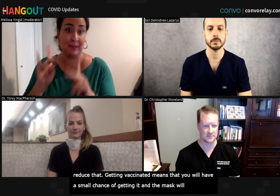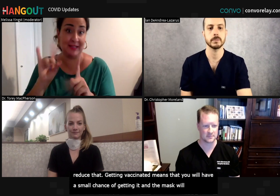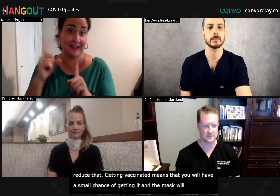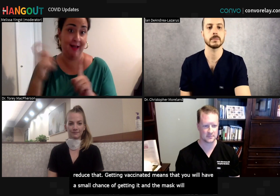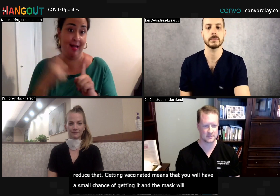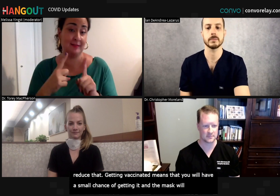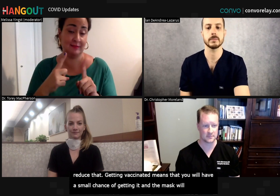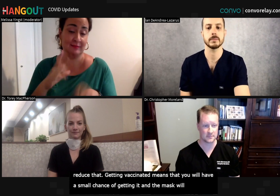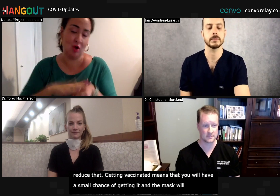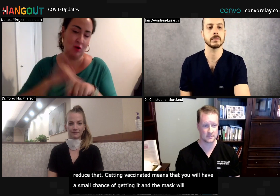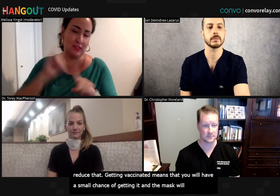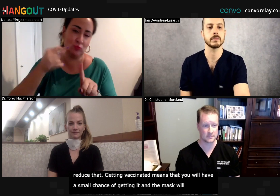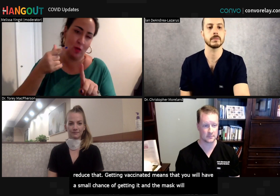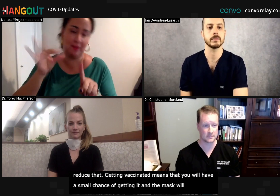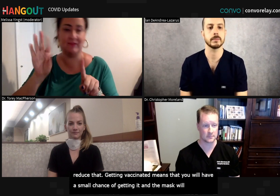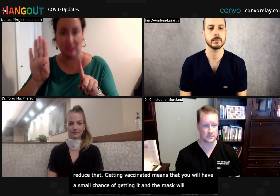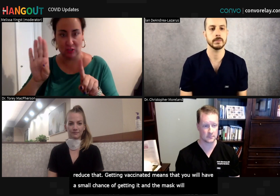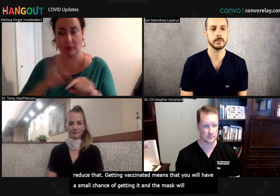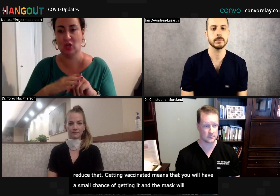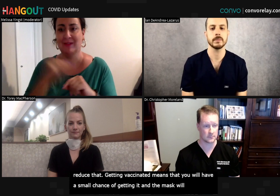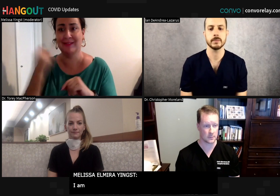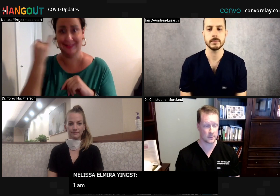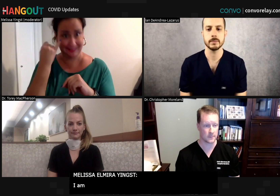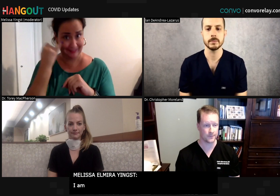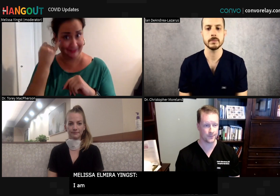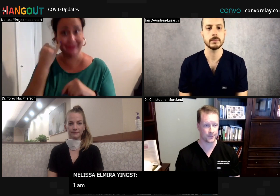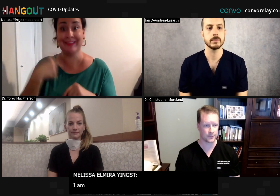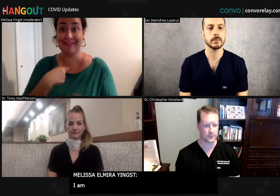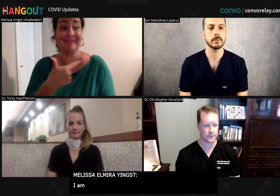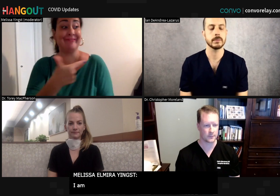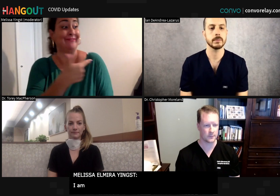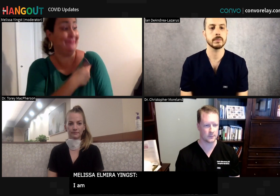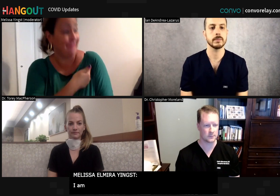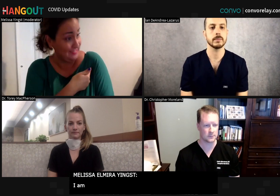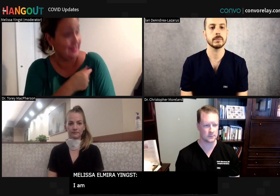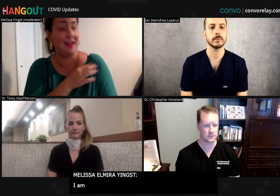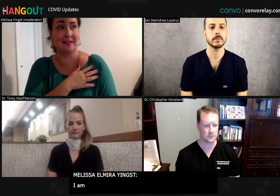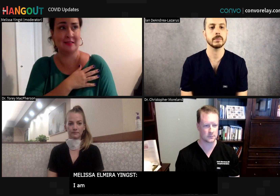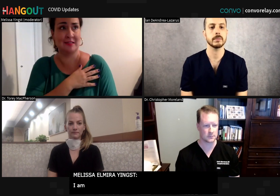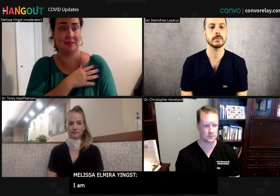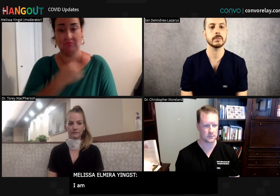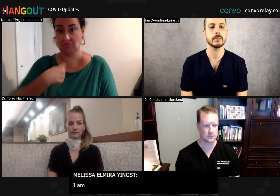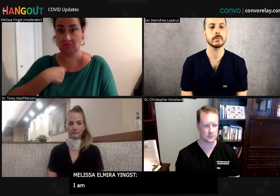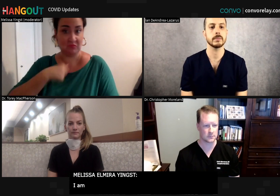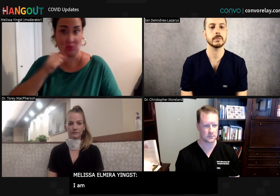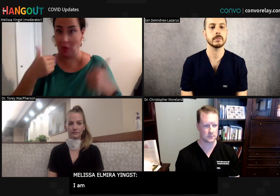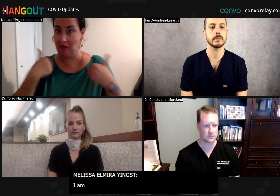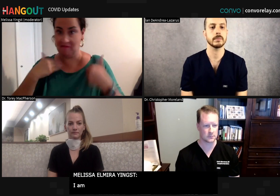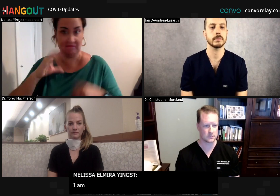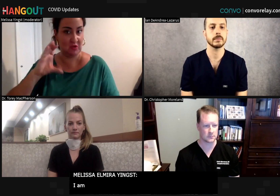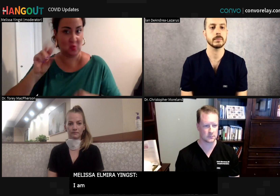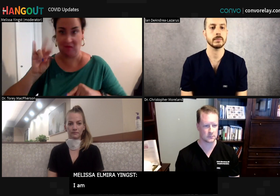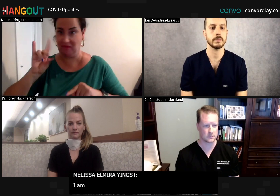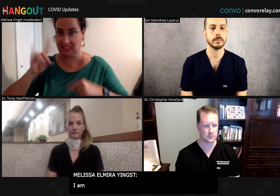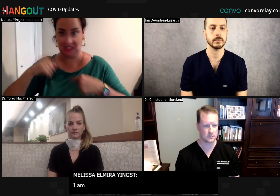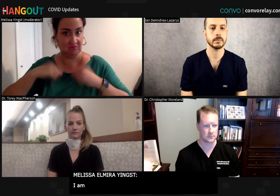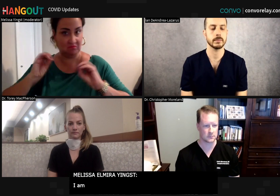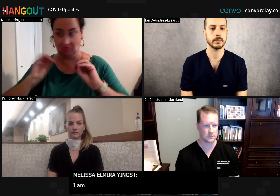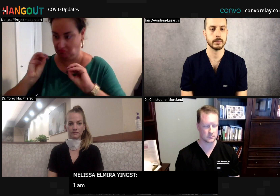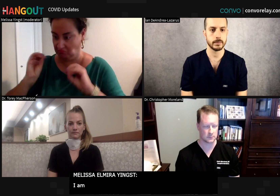on the mask part, because that was my next question. A lot of people on Instagram and Facebook have asked that if I got the vaccine, I